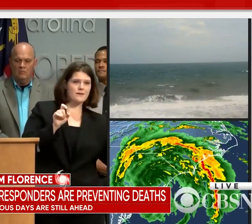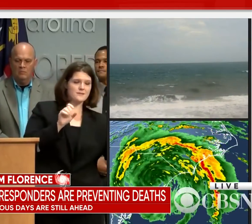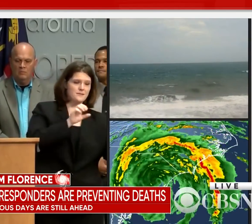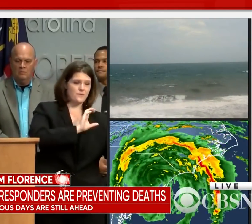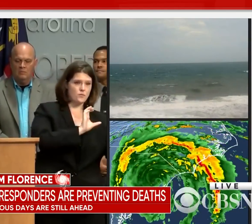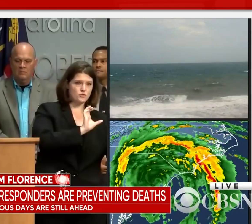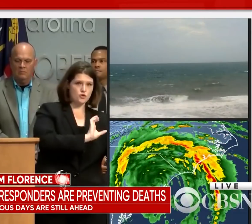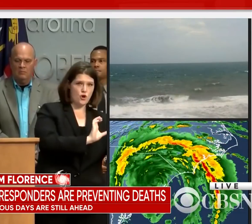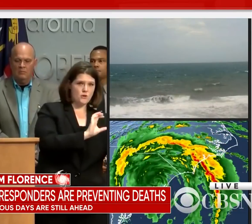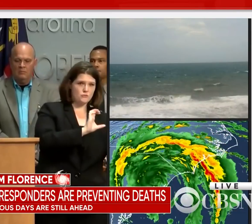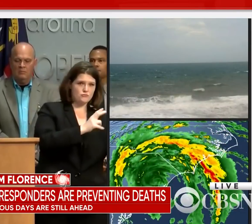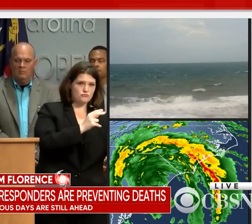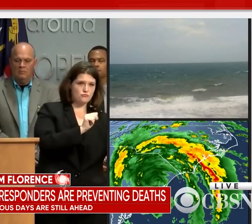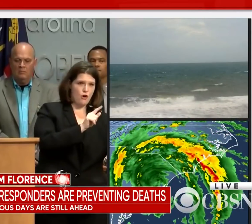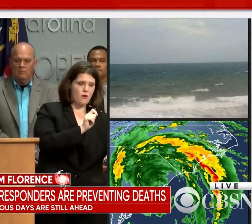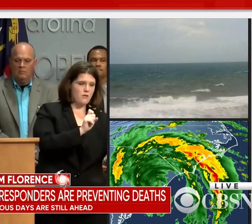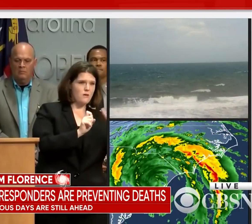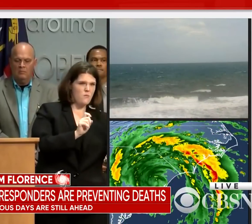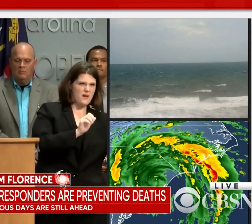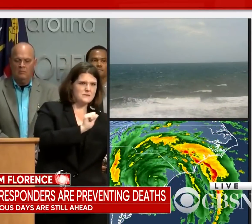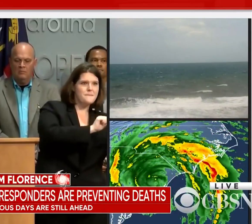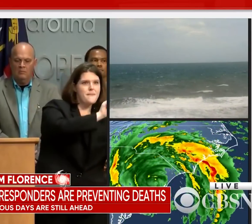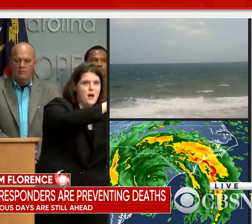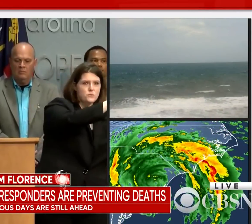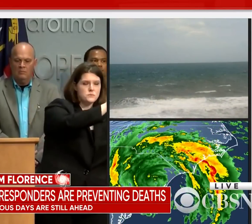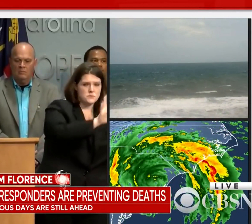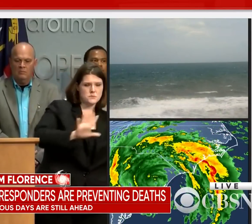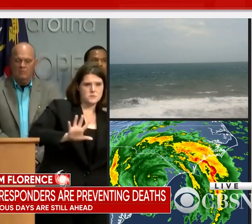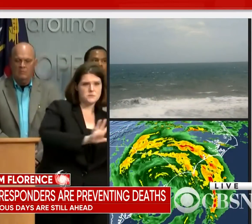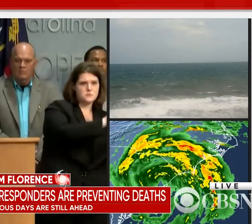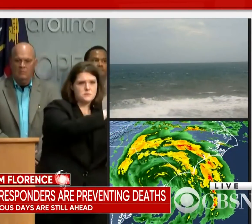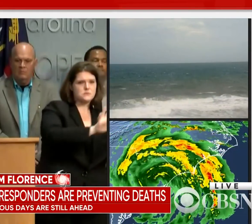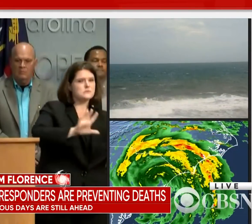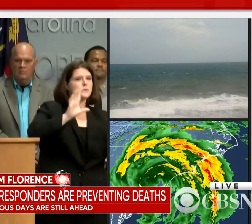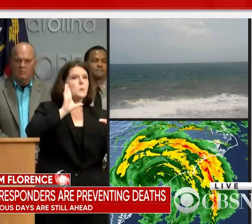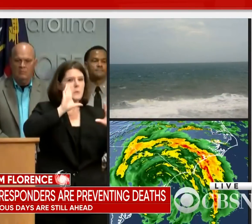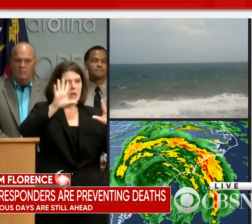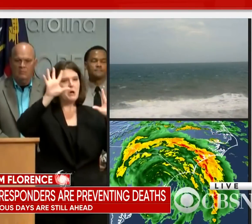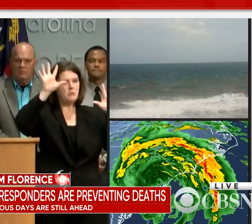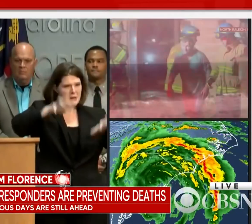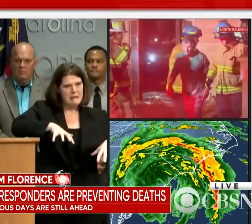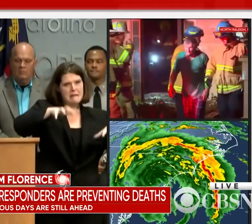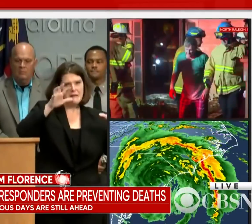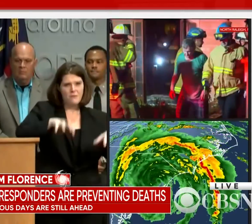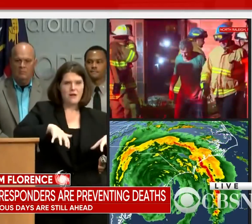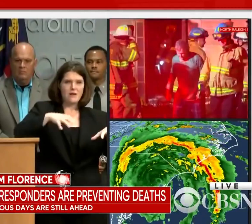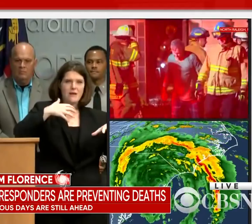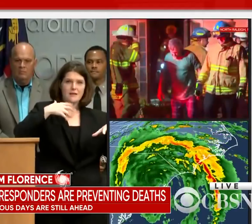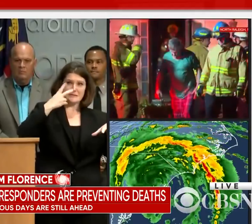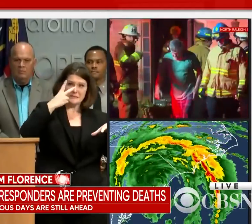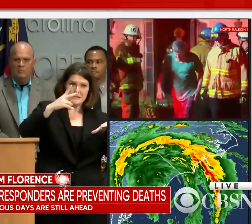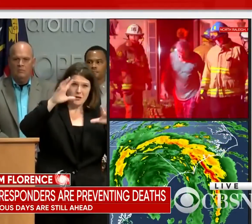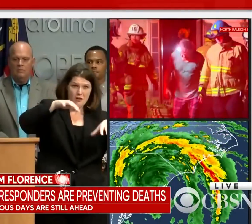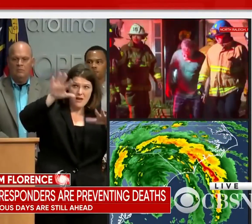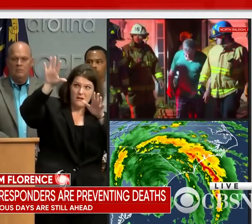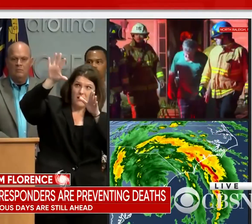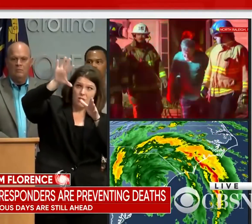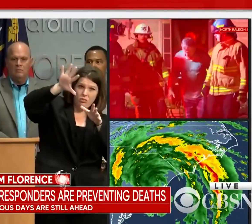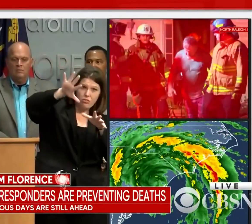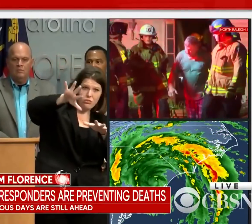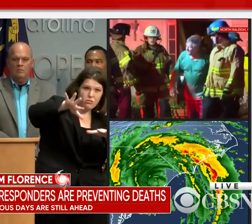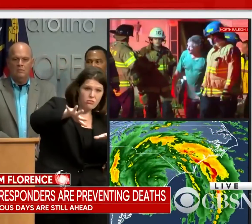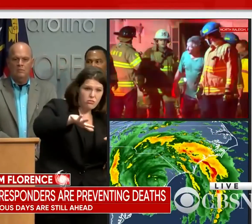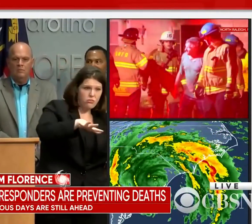flooding and potential landslides beginning tonight and continuing into Monday. Some